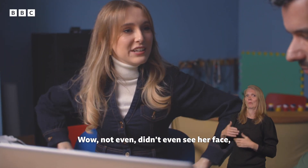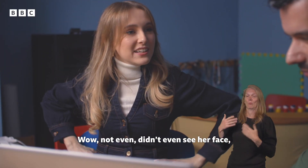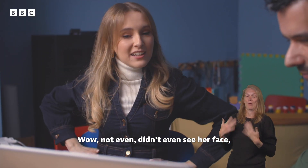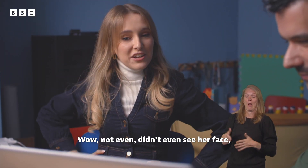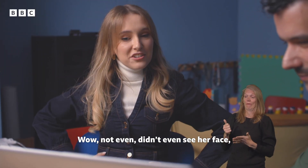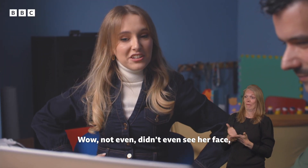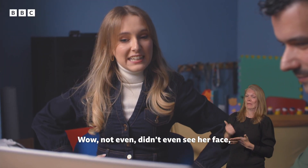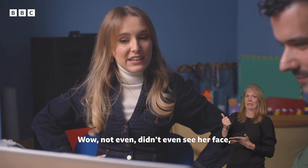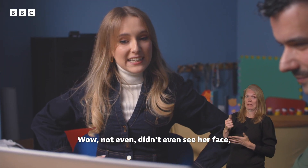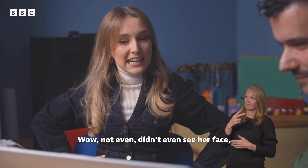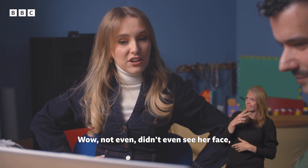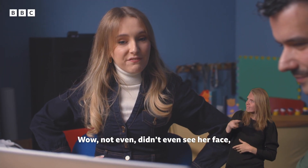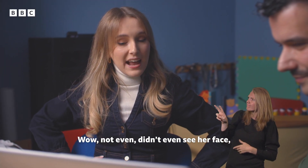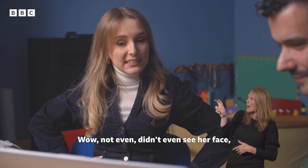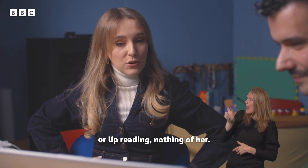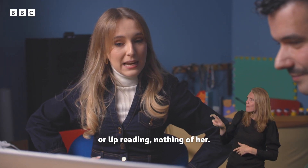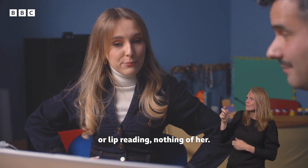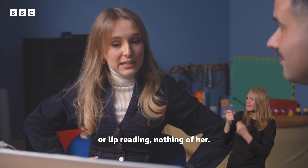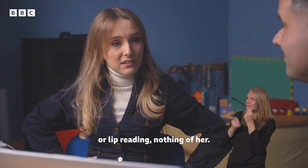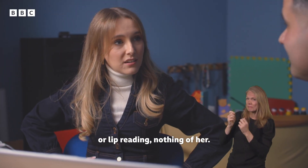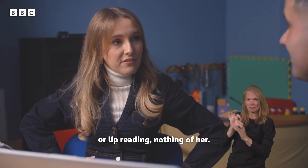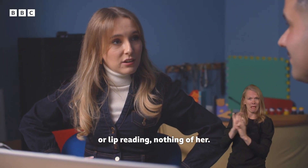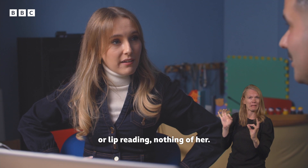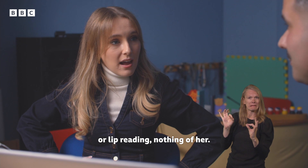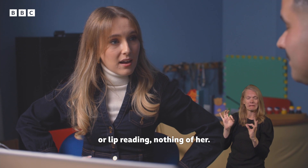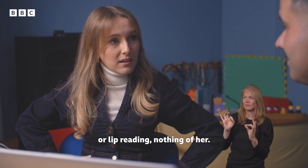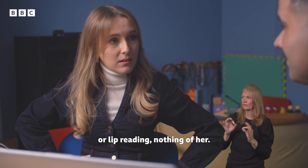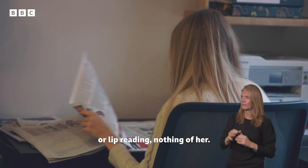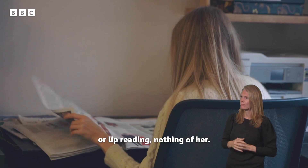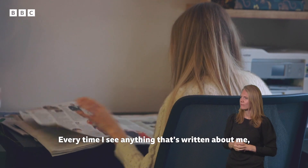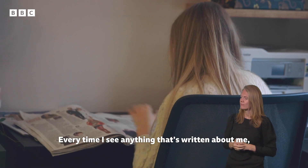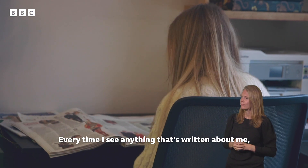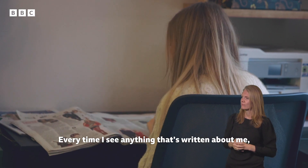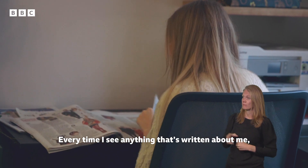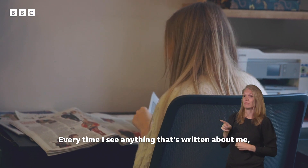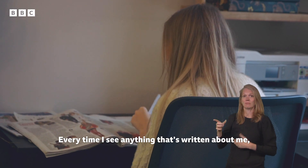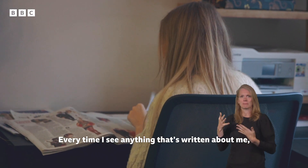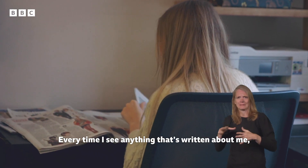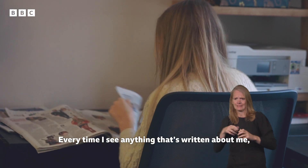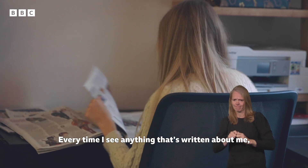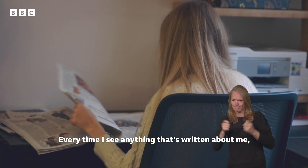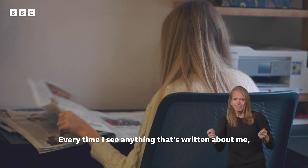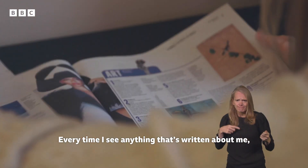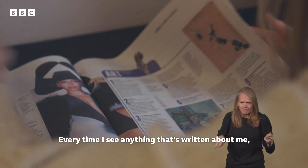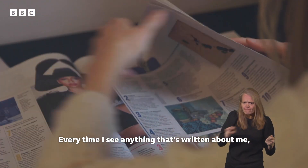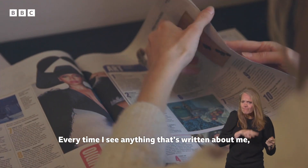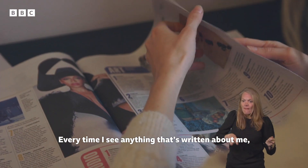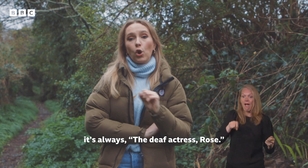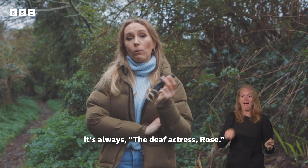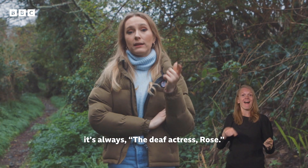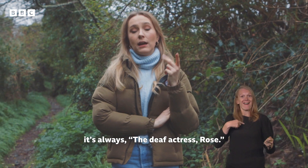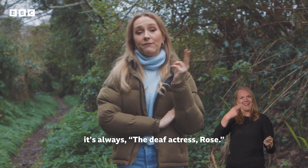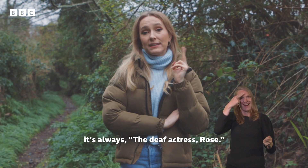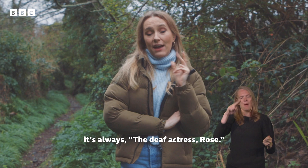Wow, didn't even see your face or lip reading, nothing of that. Every time I see anything that's written about me,